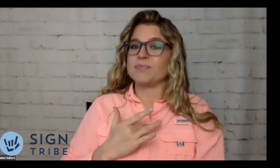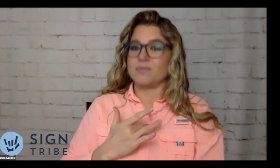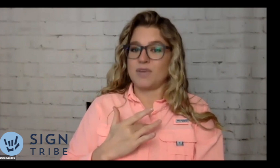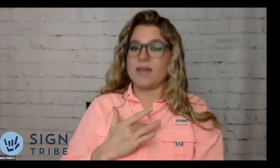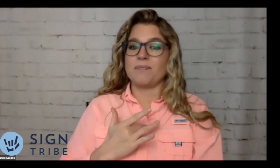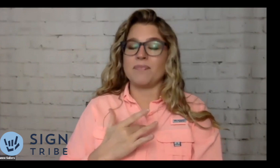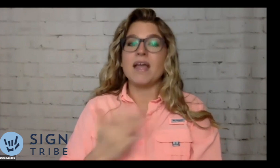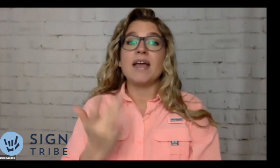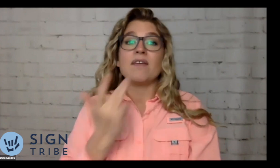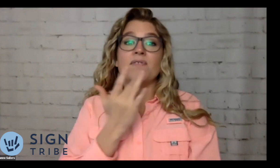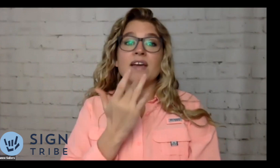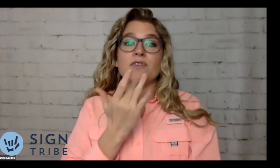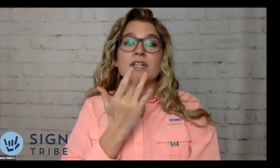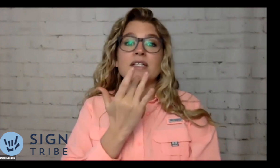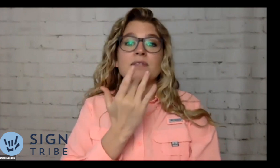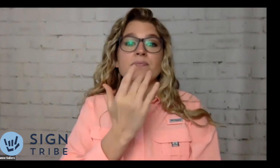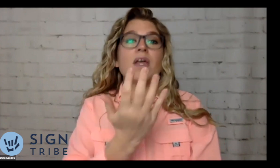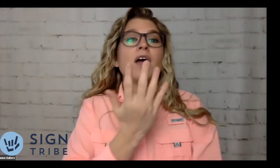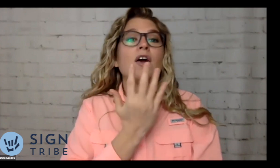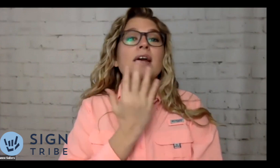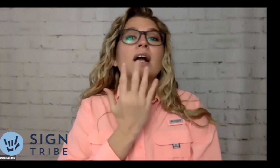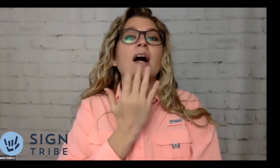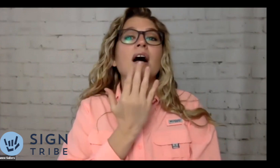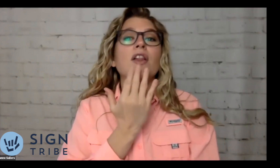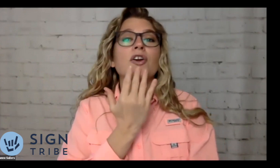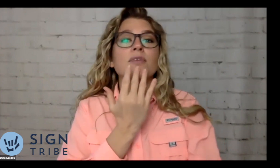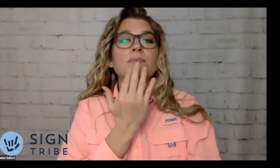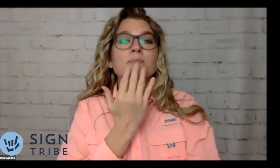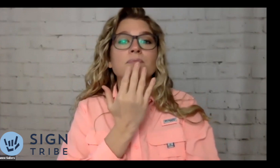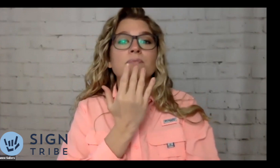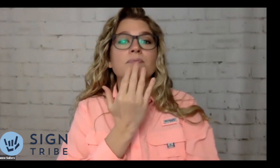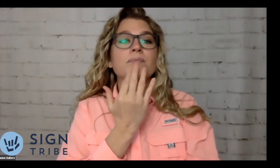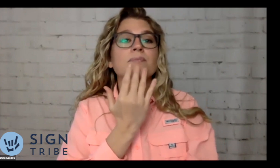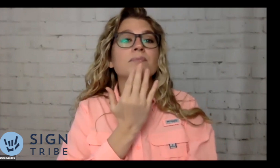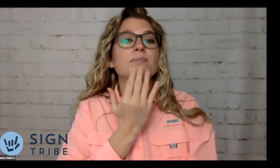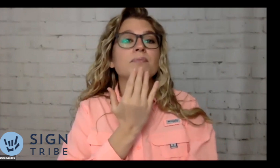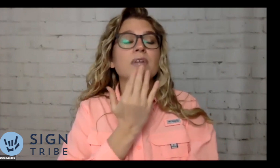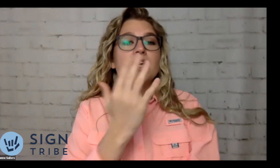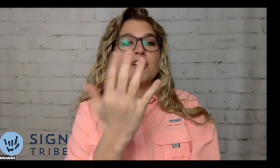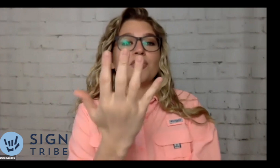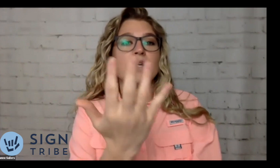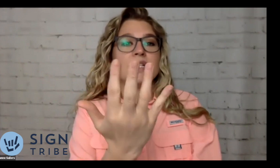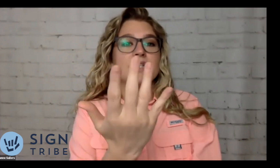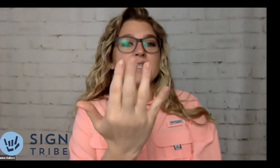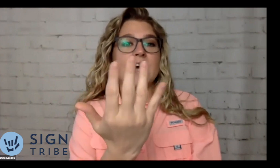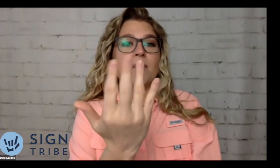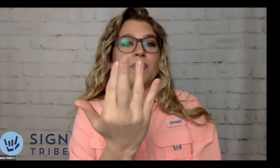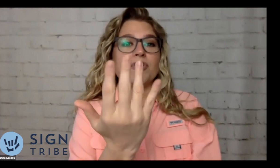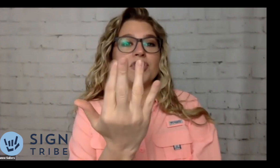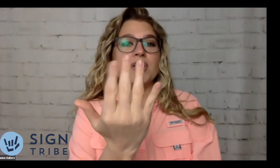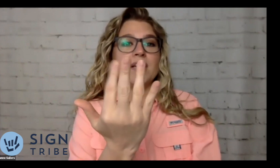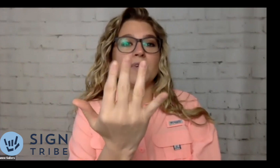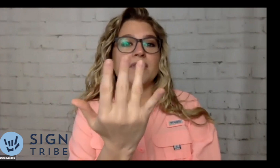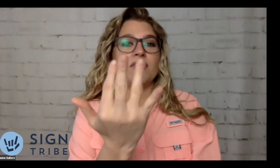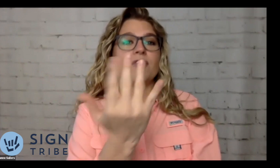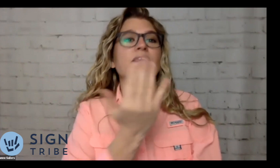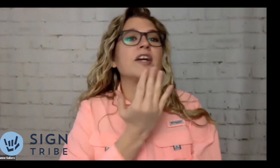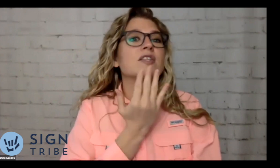Okay, favorite. All right, color. You're going to tap your chin with your fingers like